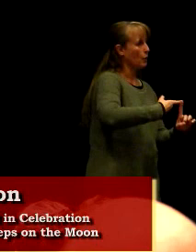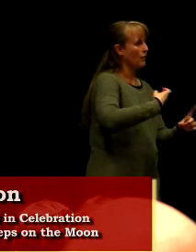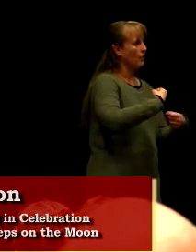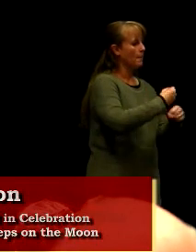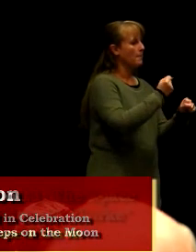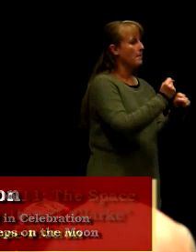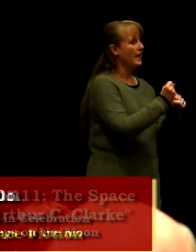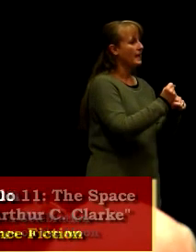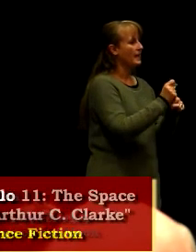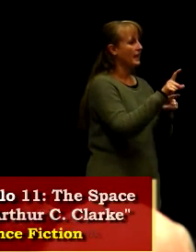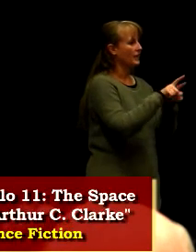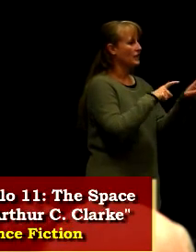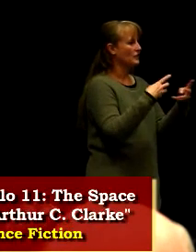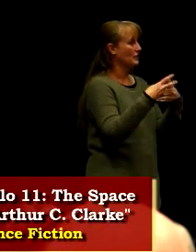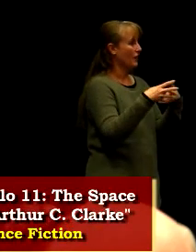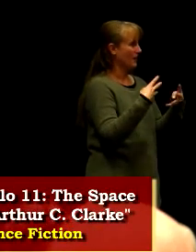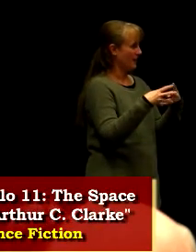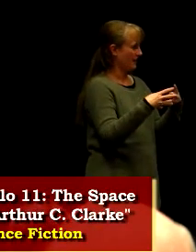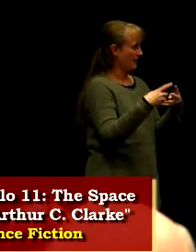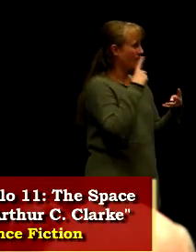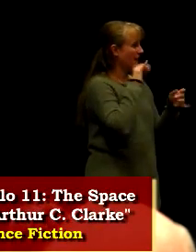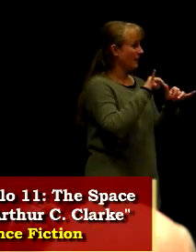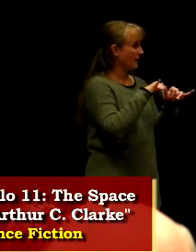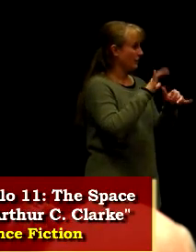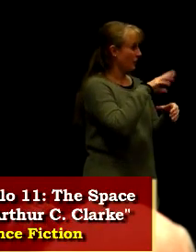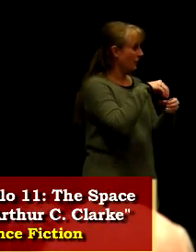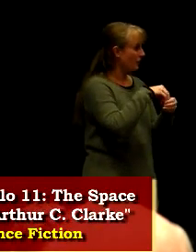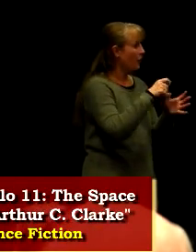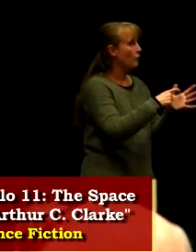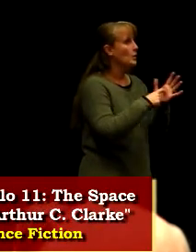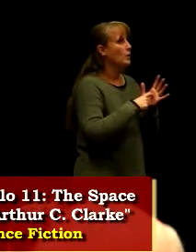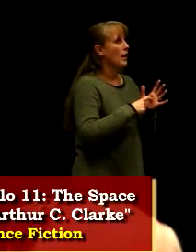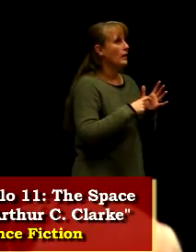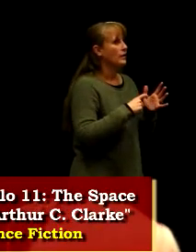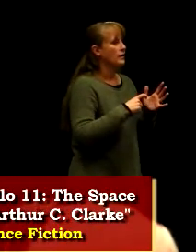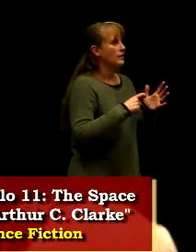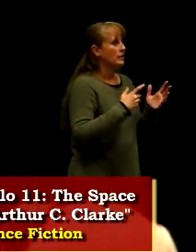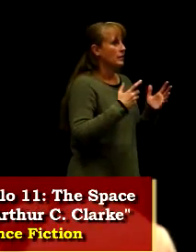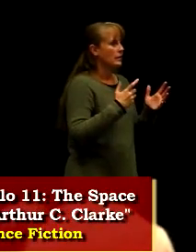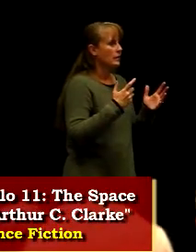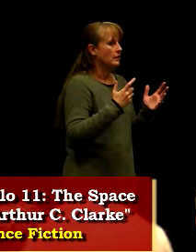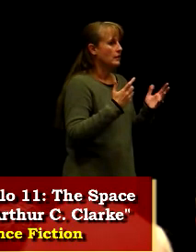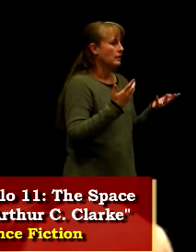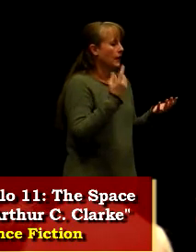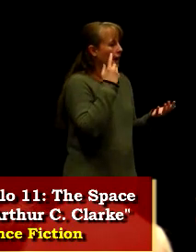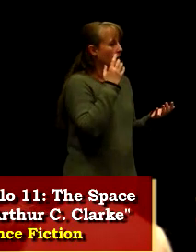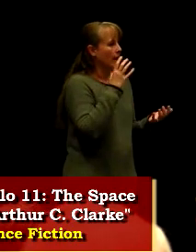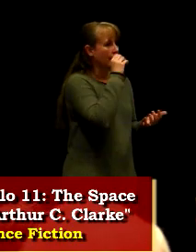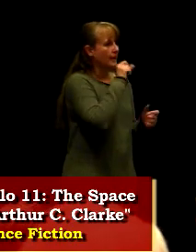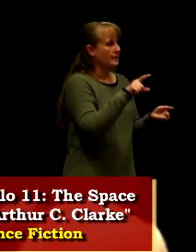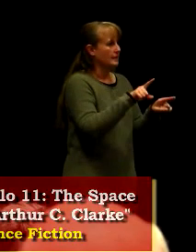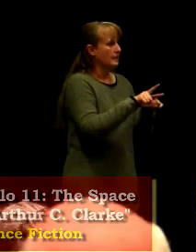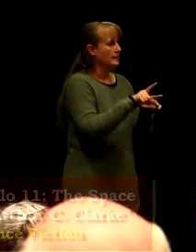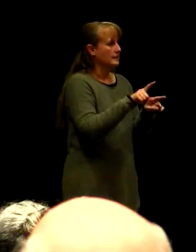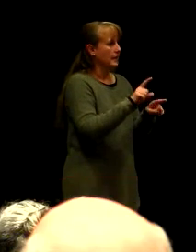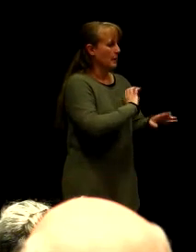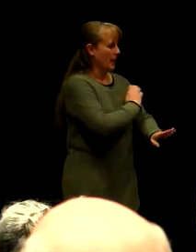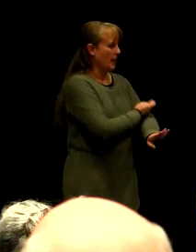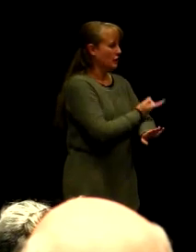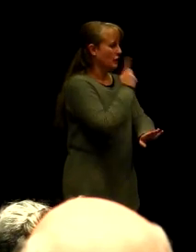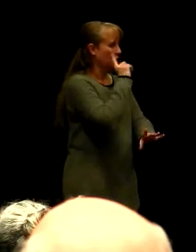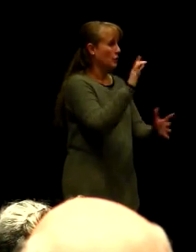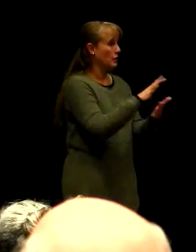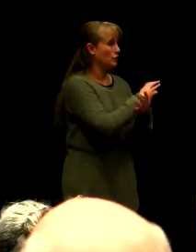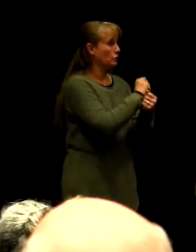Stargate. So the engineering involved, it required the kind of energy that I suppose a moon was destroyed in order to